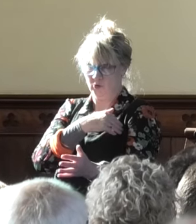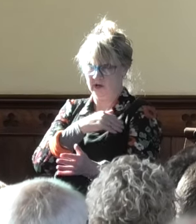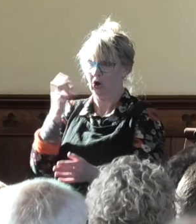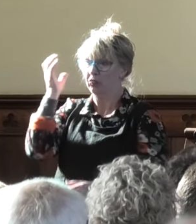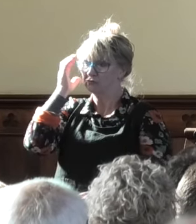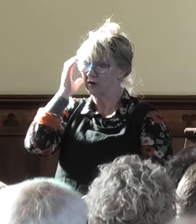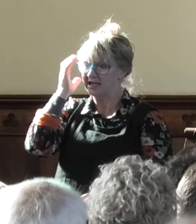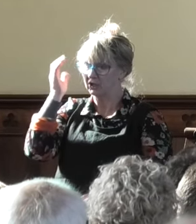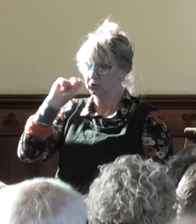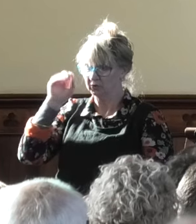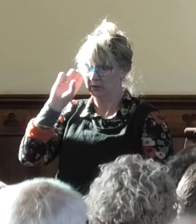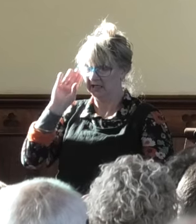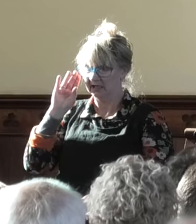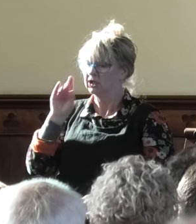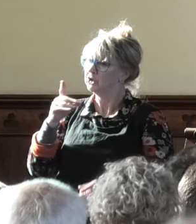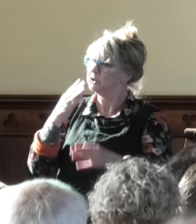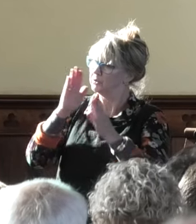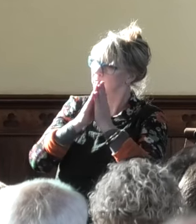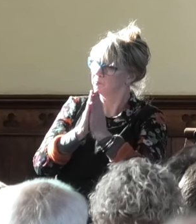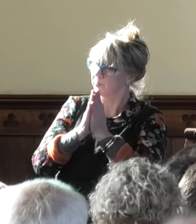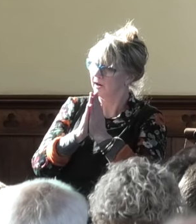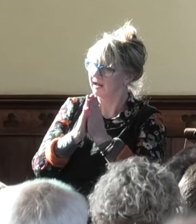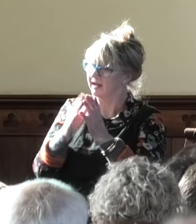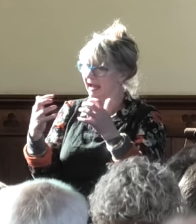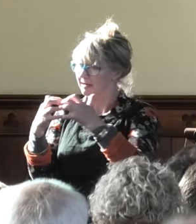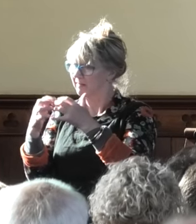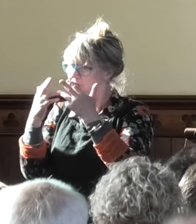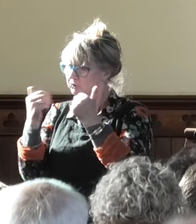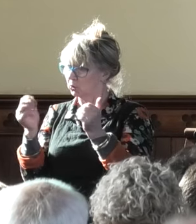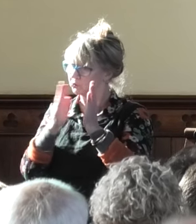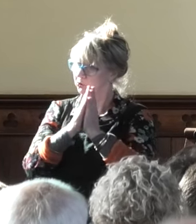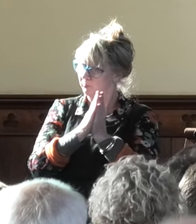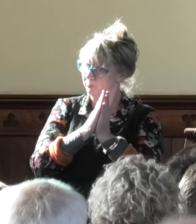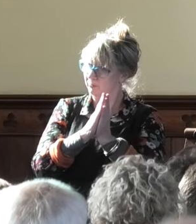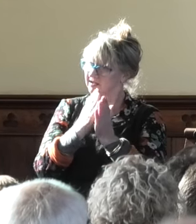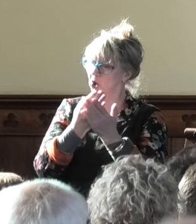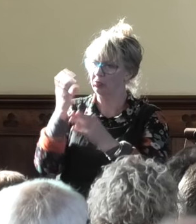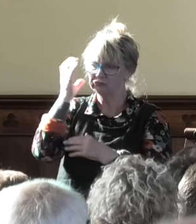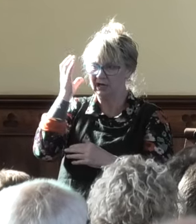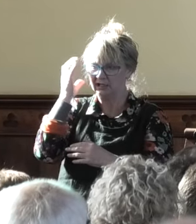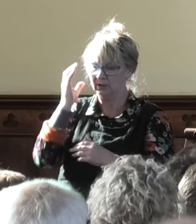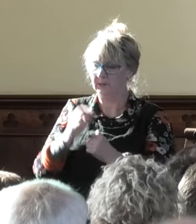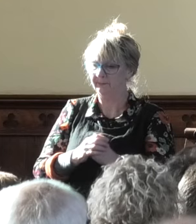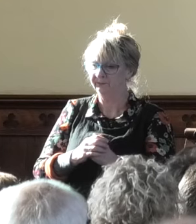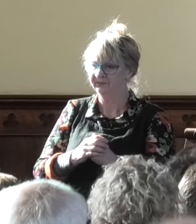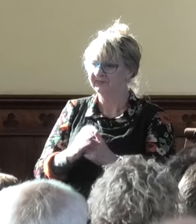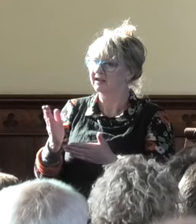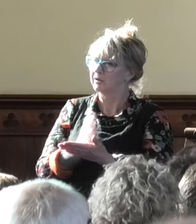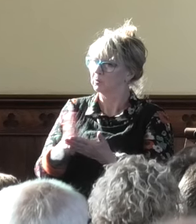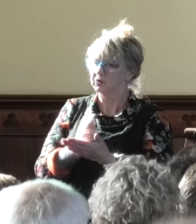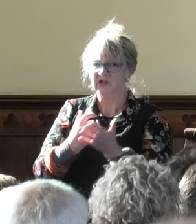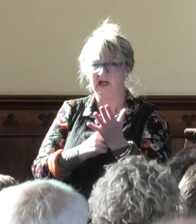her well-chosen devotions and matching songs. Later she would share the hymns with her neighbour Ruby, who also offers